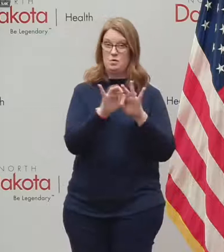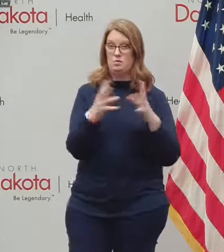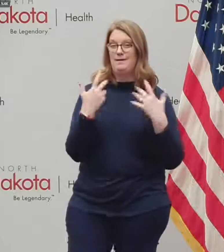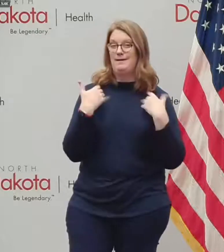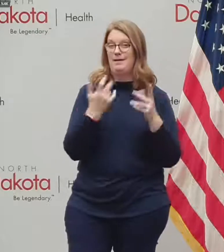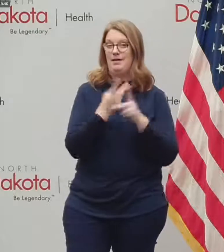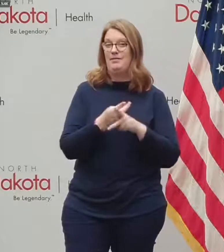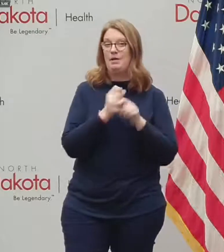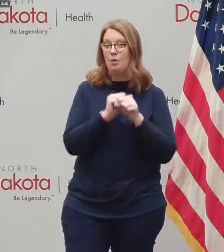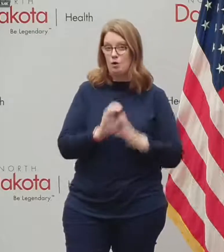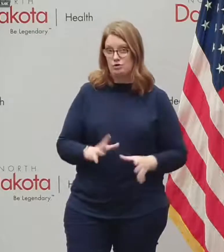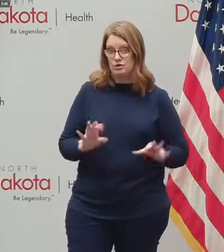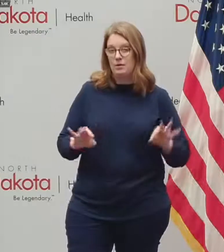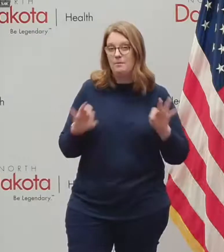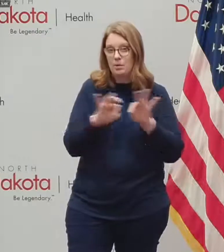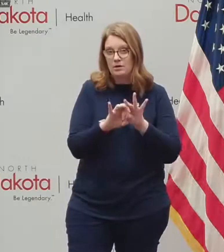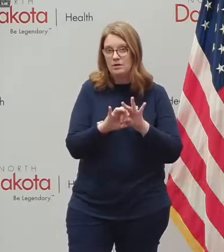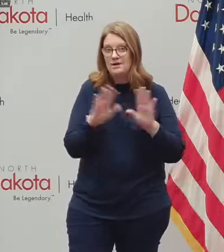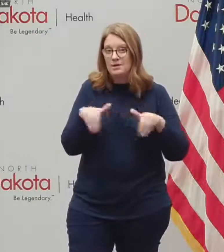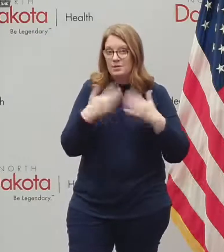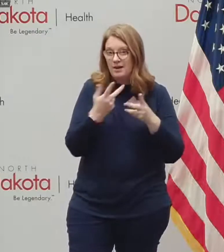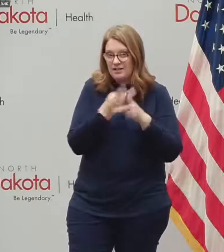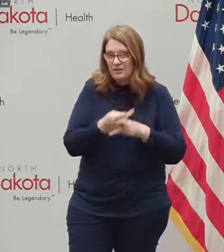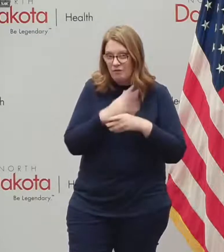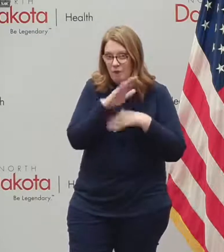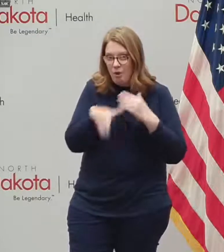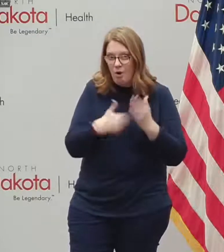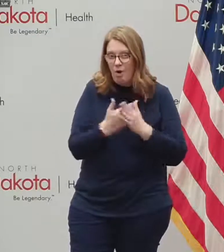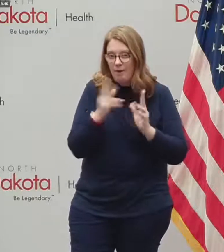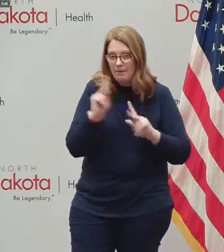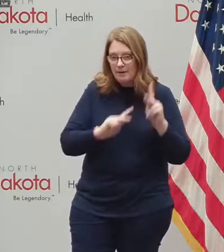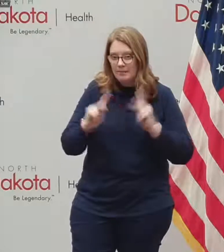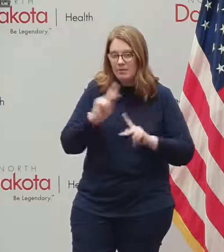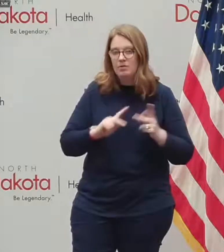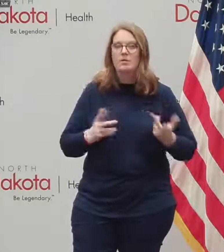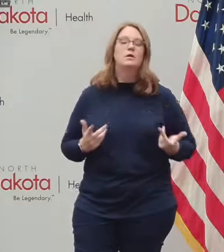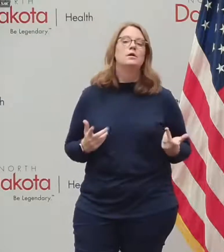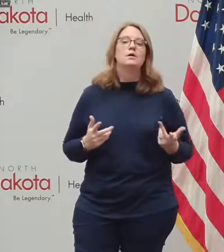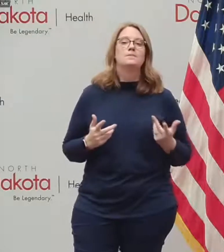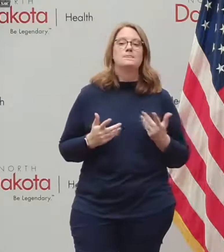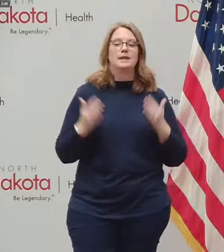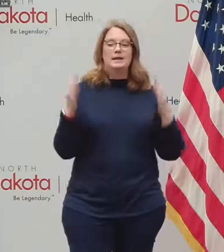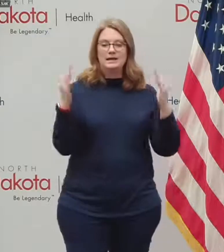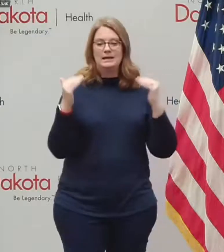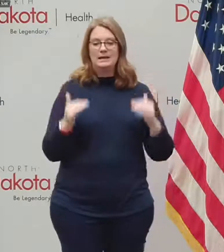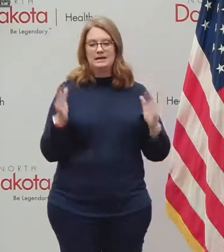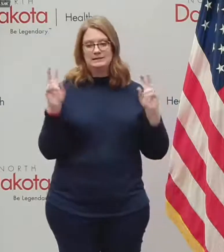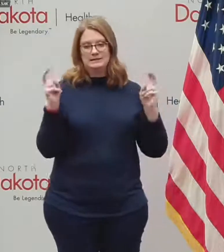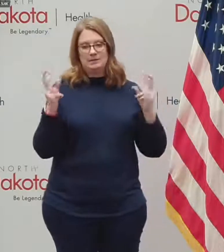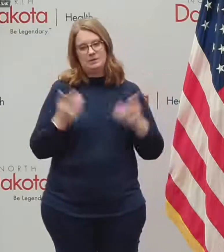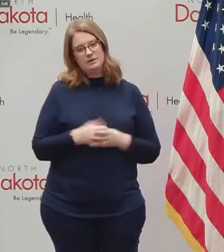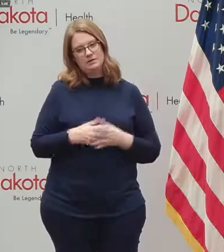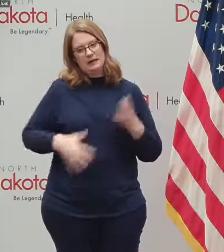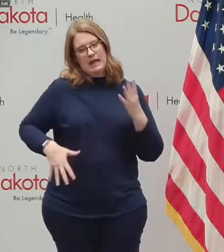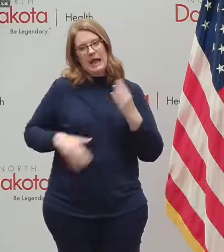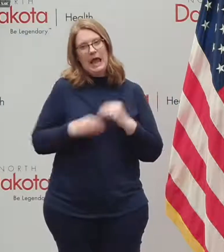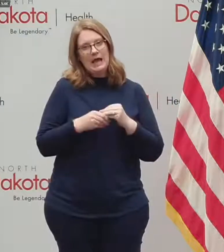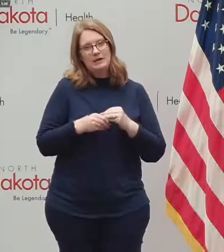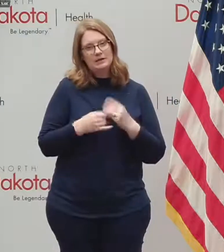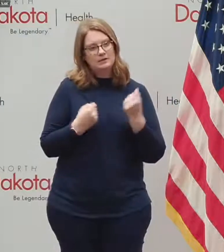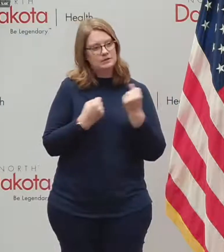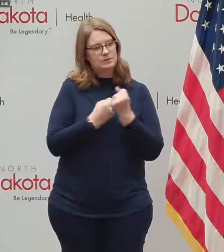ability to provide care for everyone. The next topic is how we're going to be expanding support